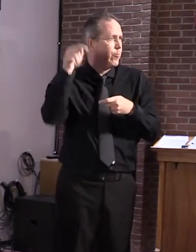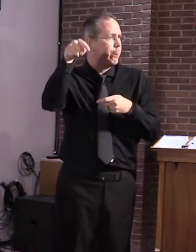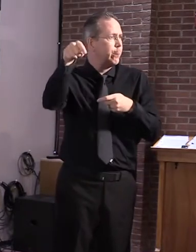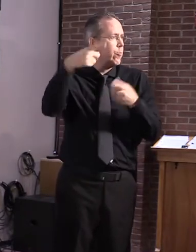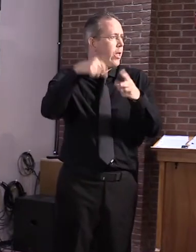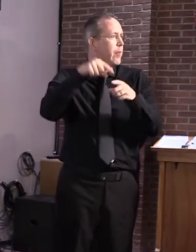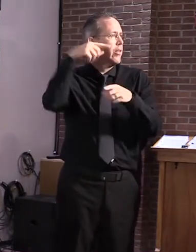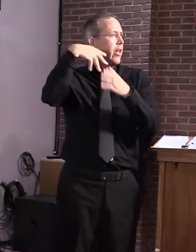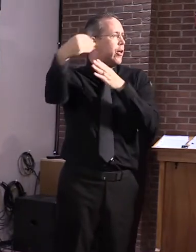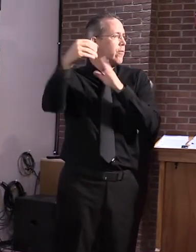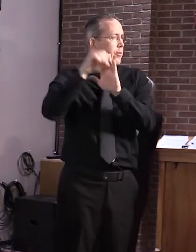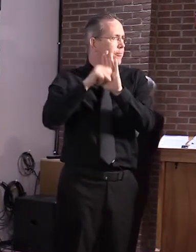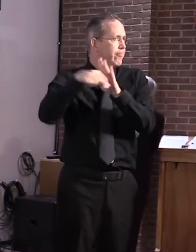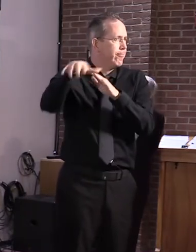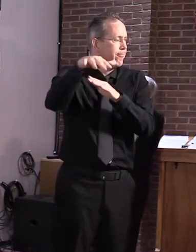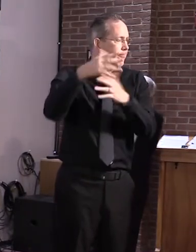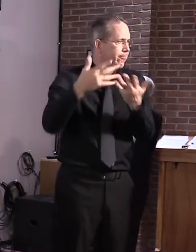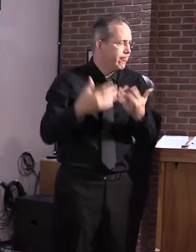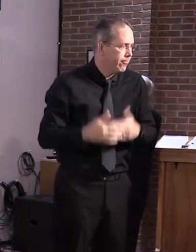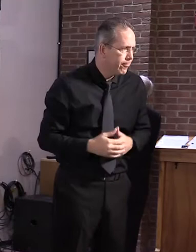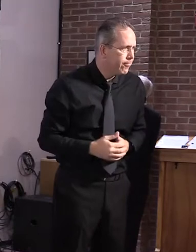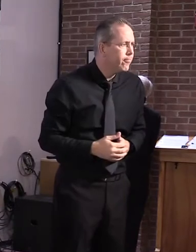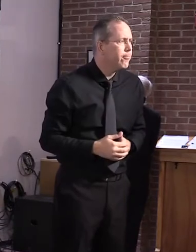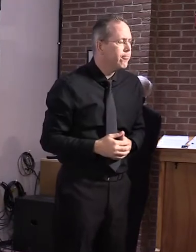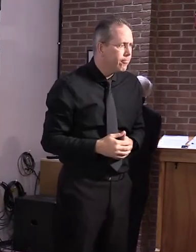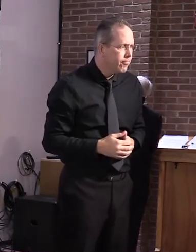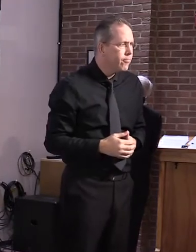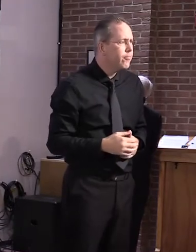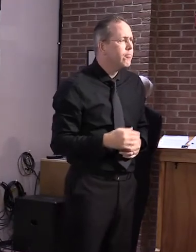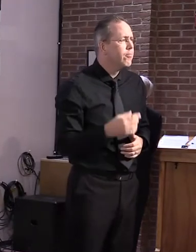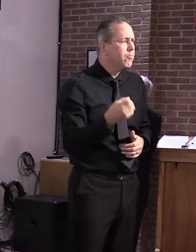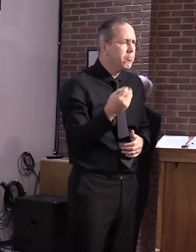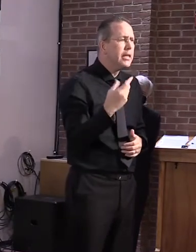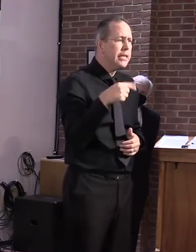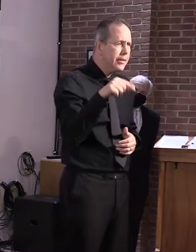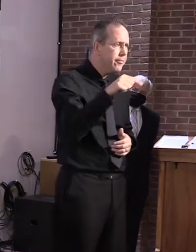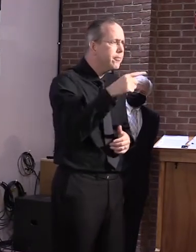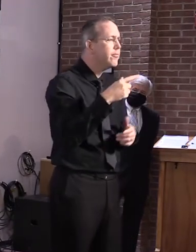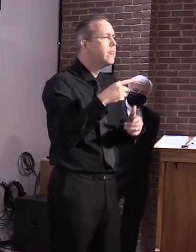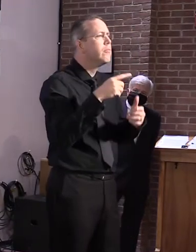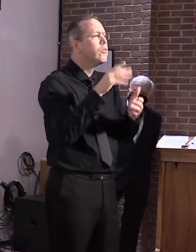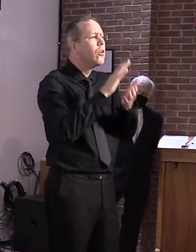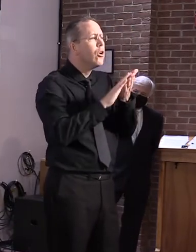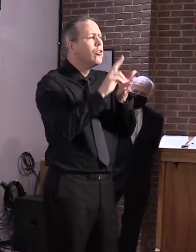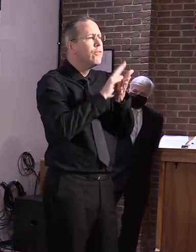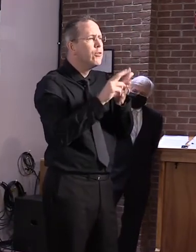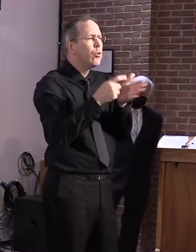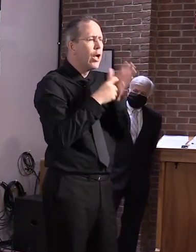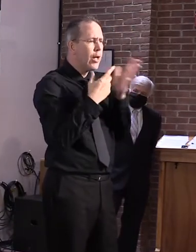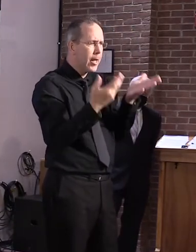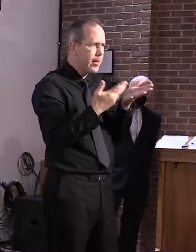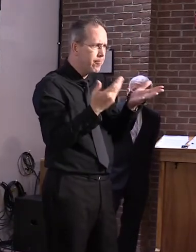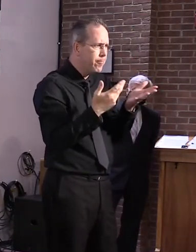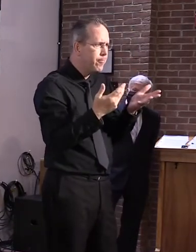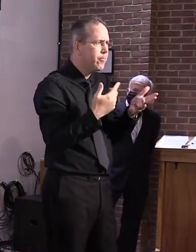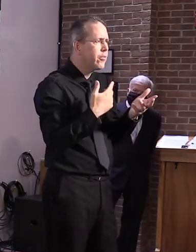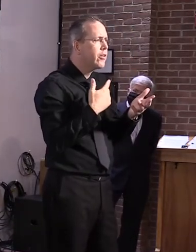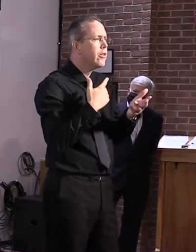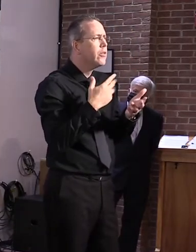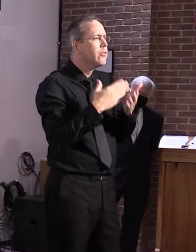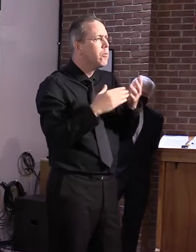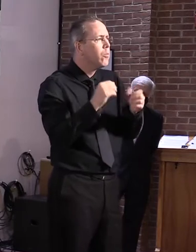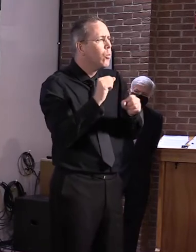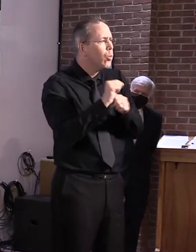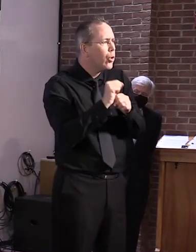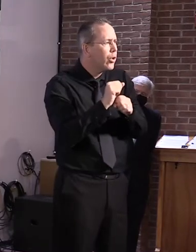student petition to live off campus. And that depends on what kind of student you are, how are your grades, what's your behavioral